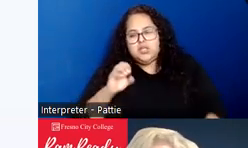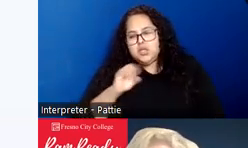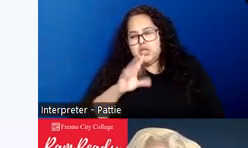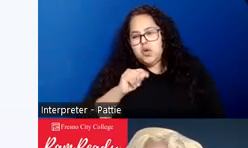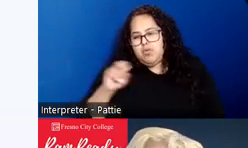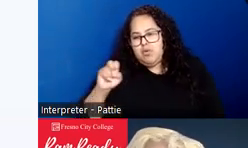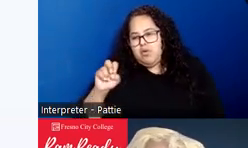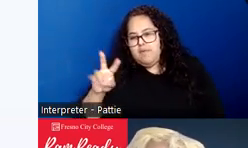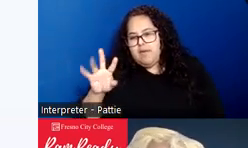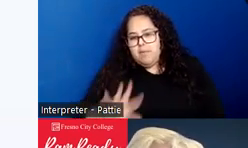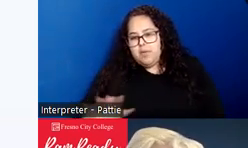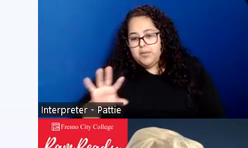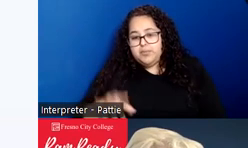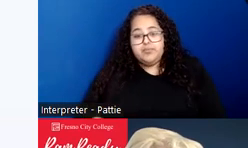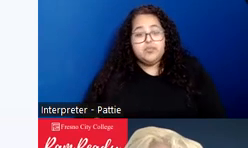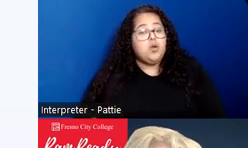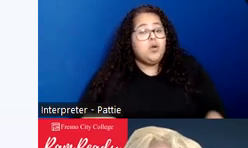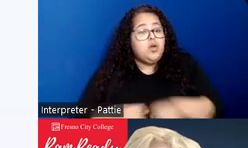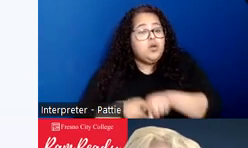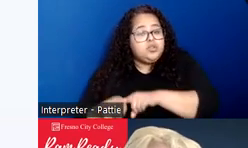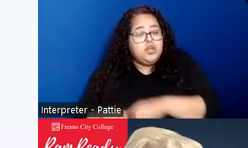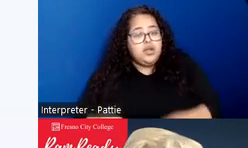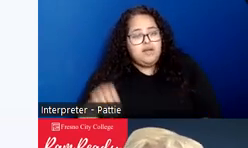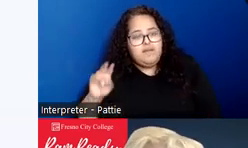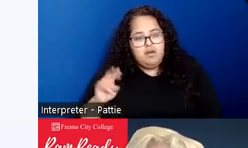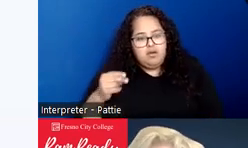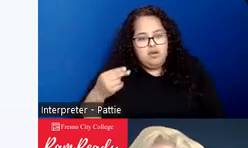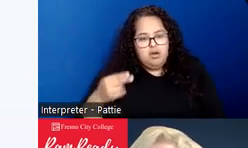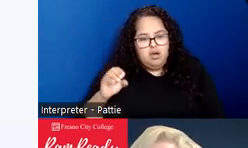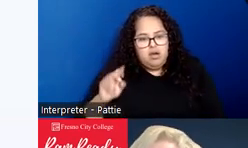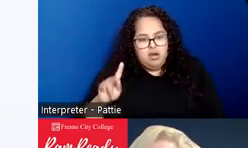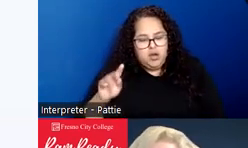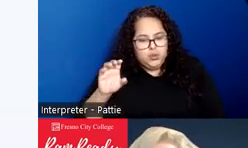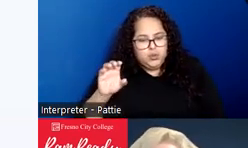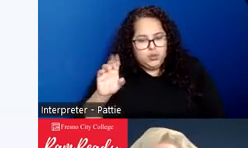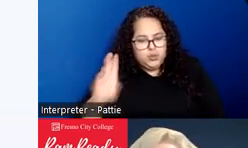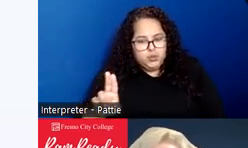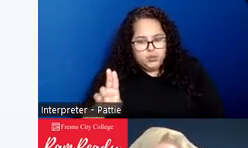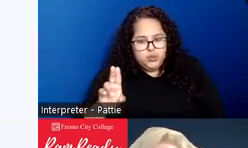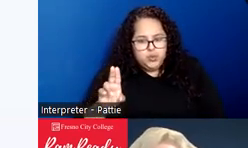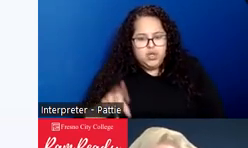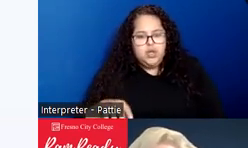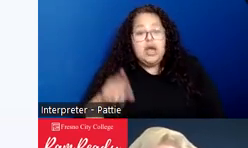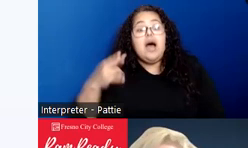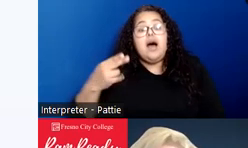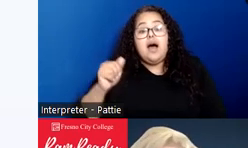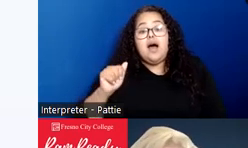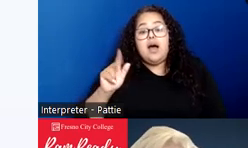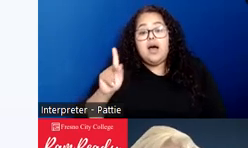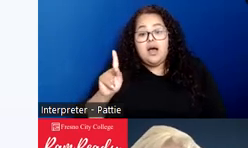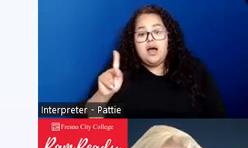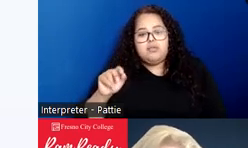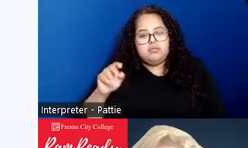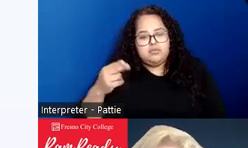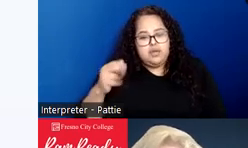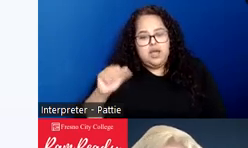We have HACU, the Hispanic Associations of College and Universities, and that is open to students who are a